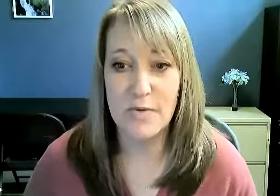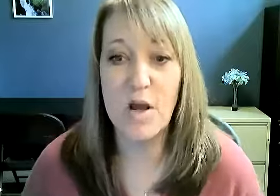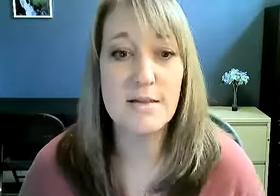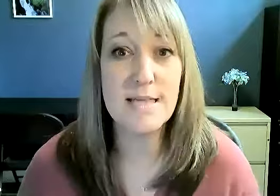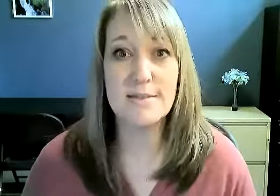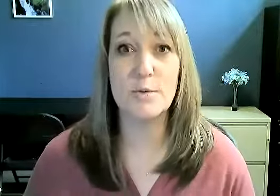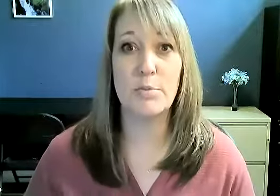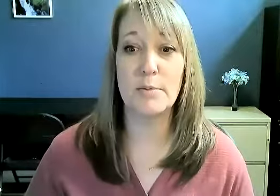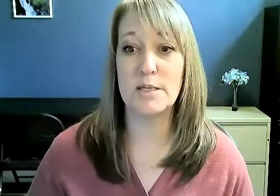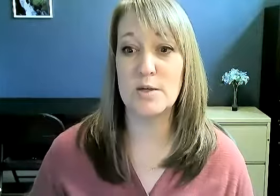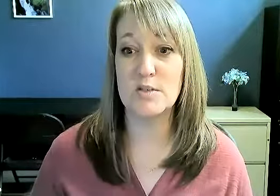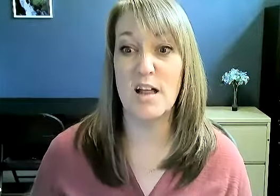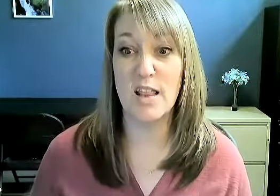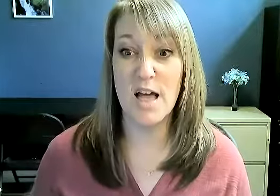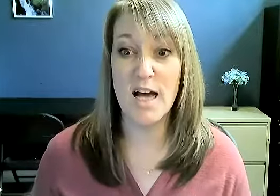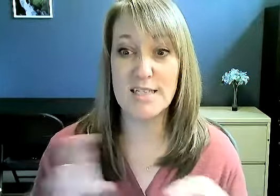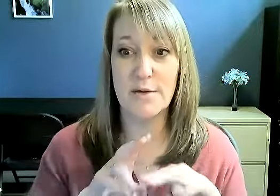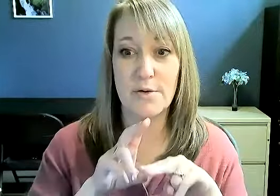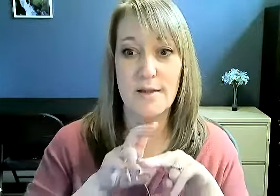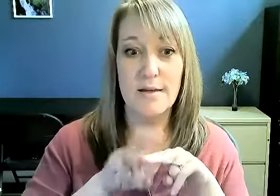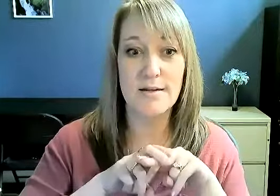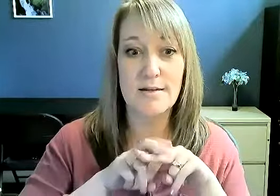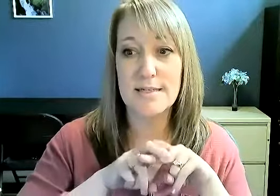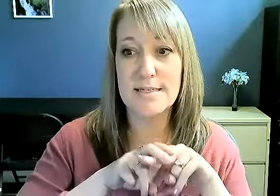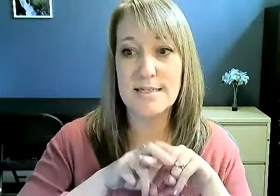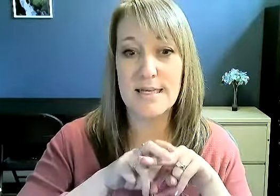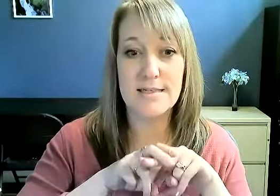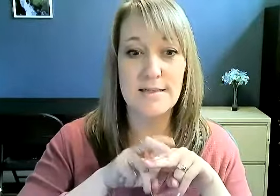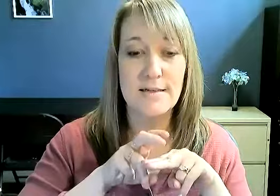not signs you will probably use a lot other than sit